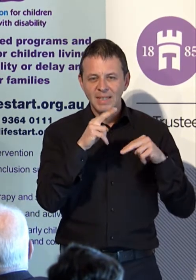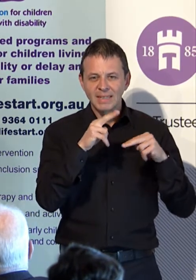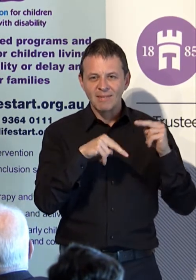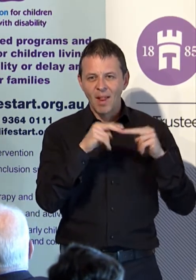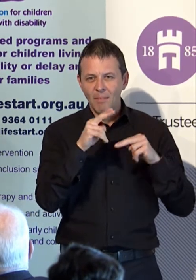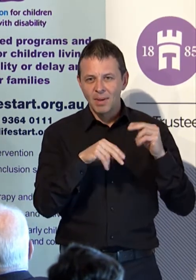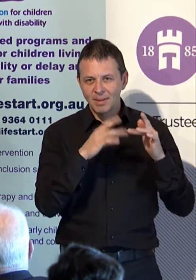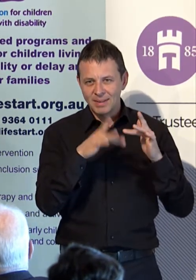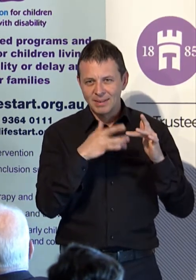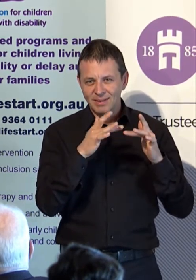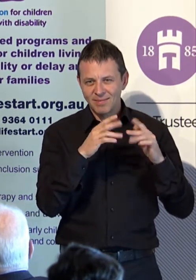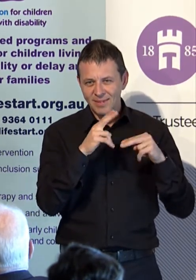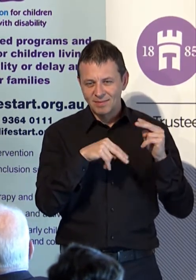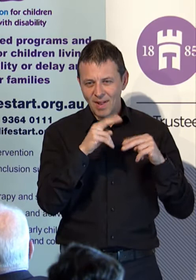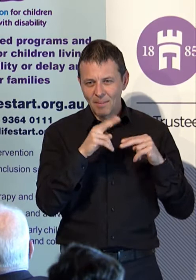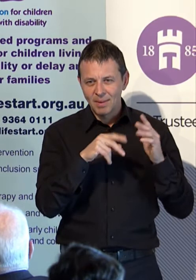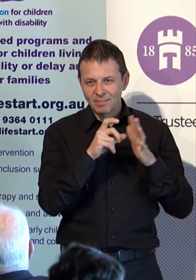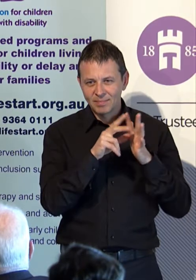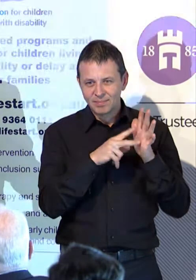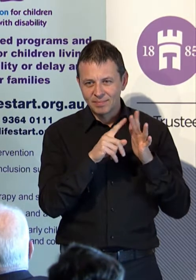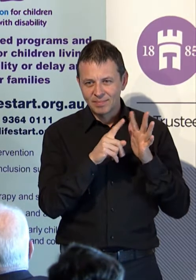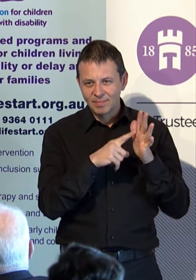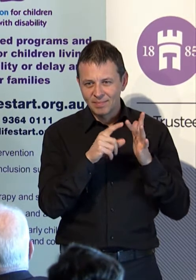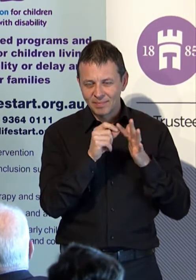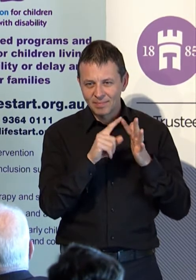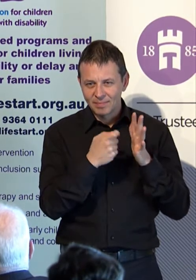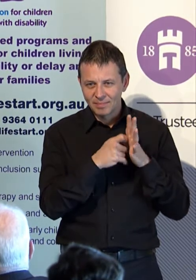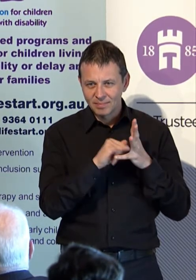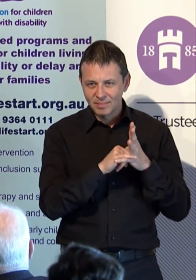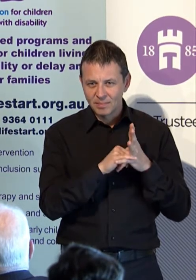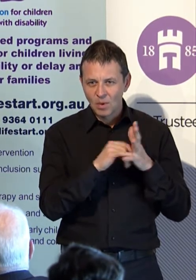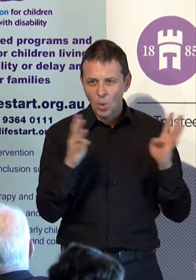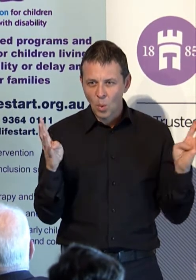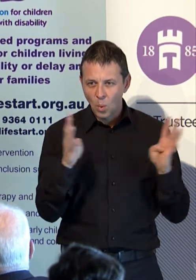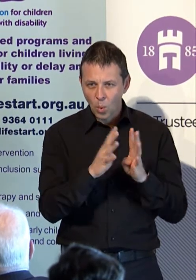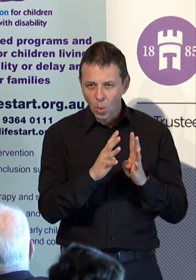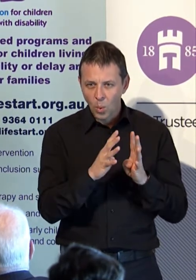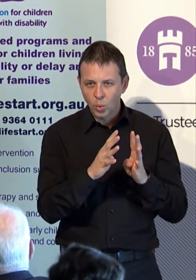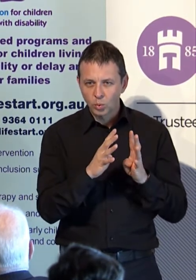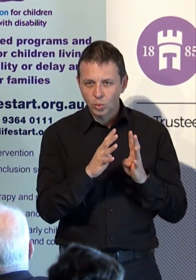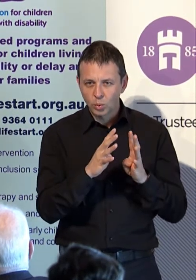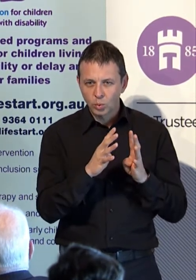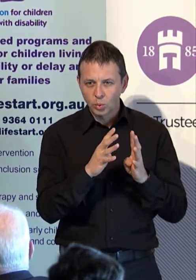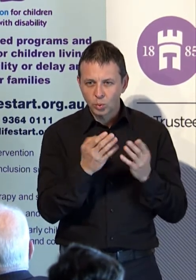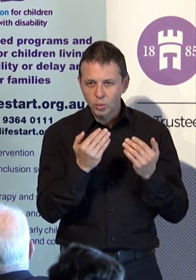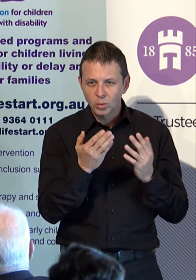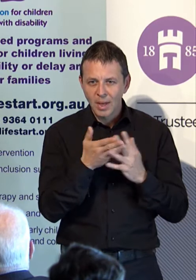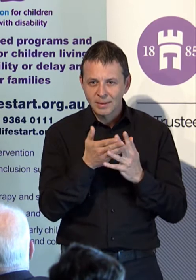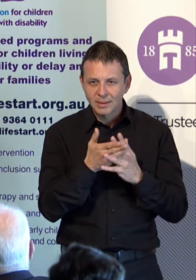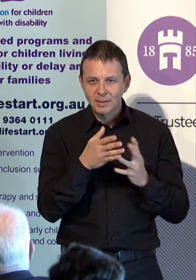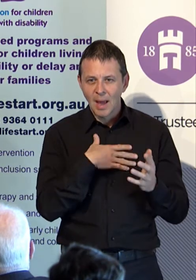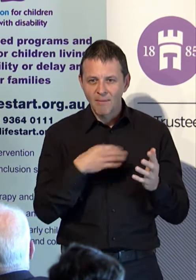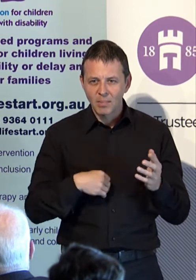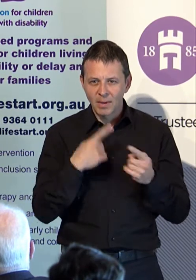developers, they have to be young at heart, they don't have to be young chronologically, to come together, get access to a lot of government information, might be